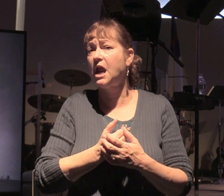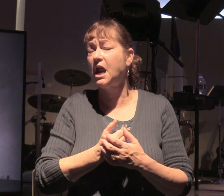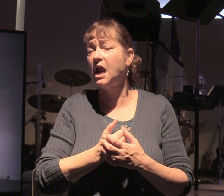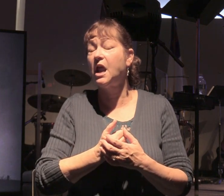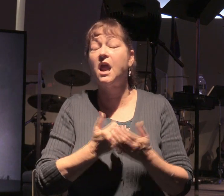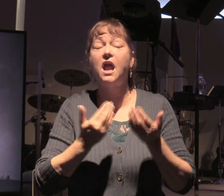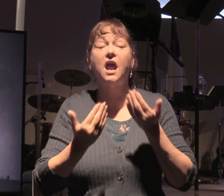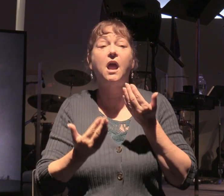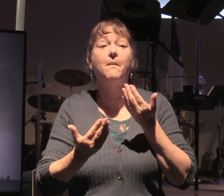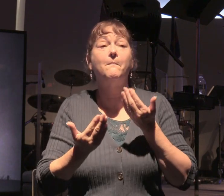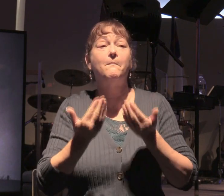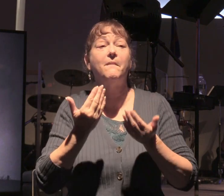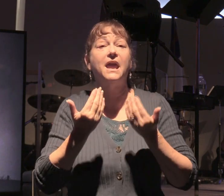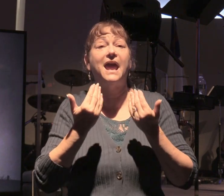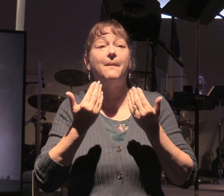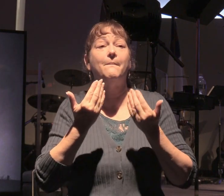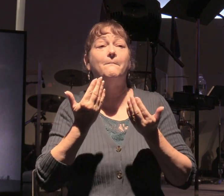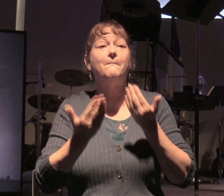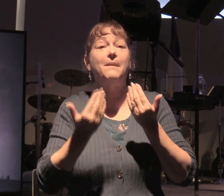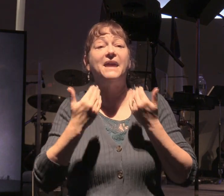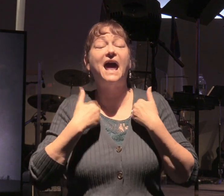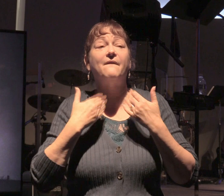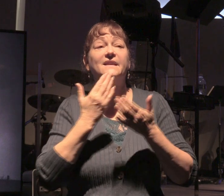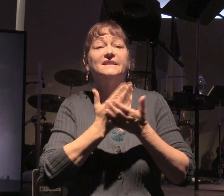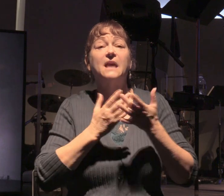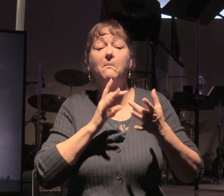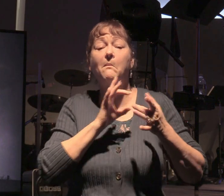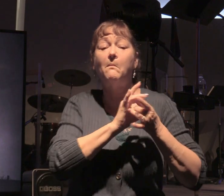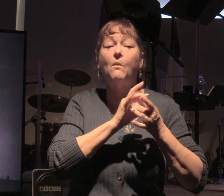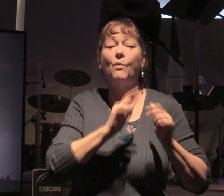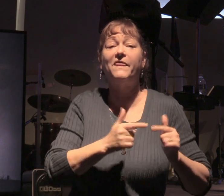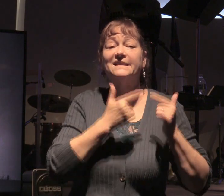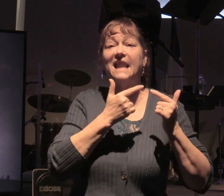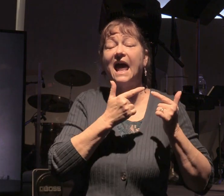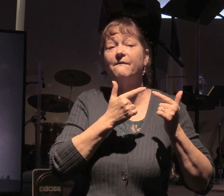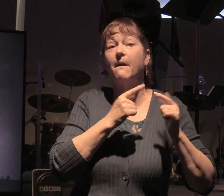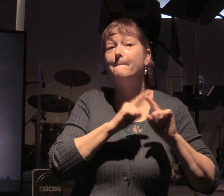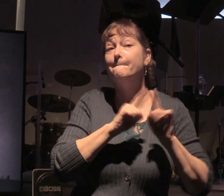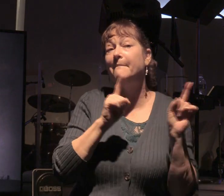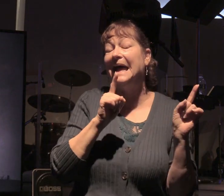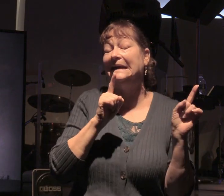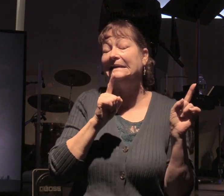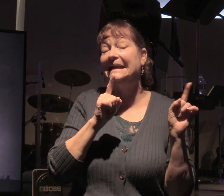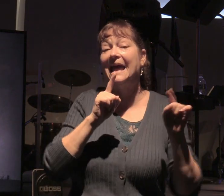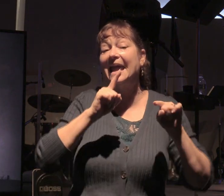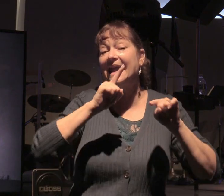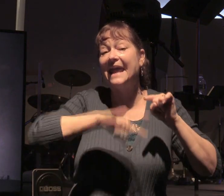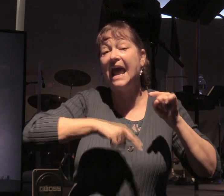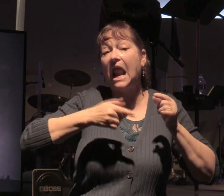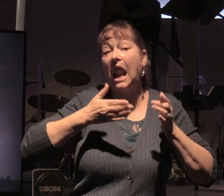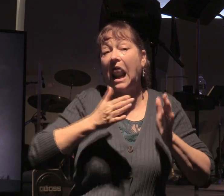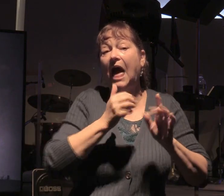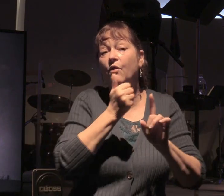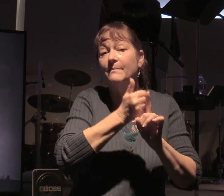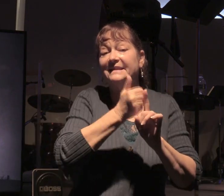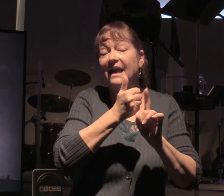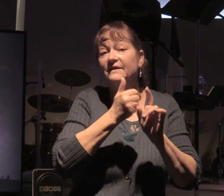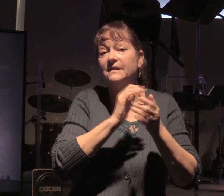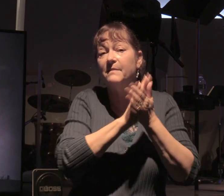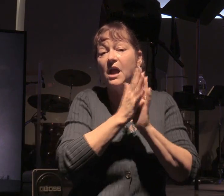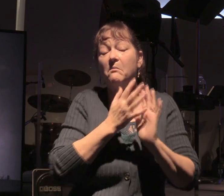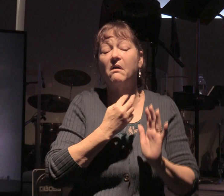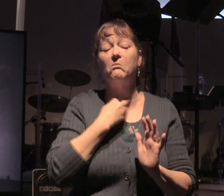We may have some ties to this life, but they cannot allow themselves to